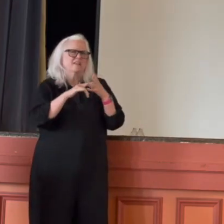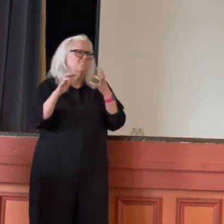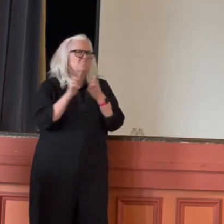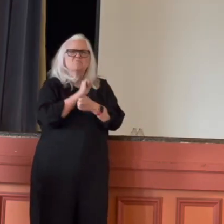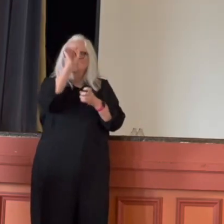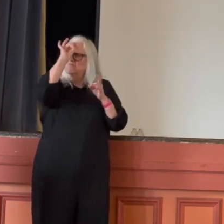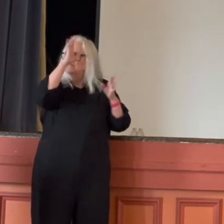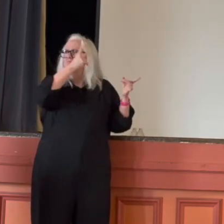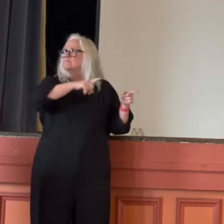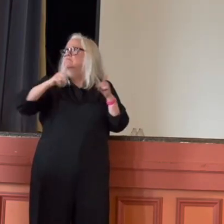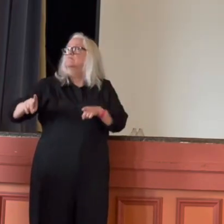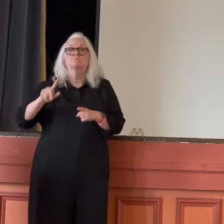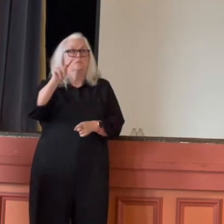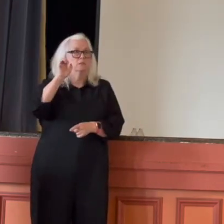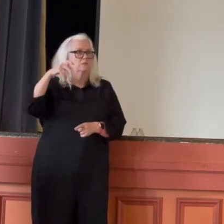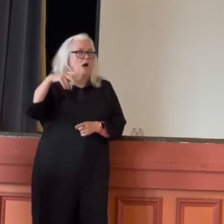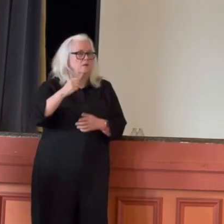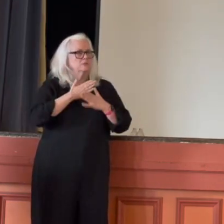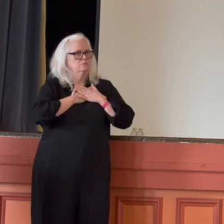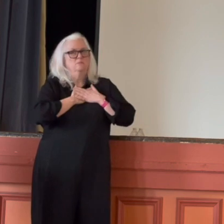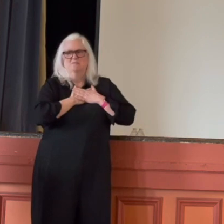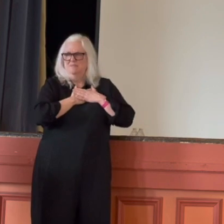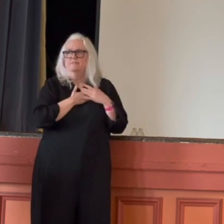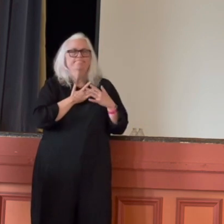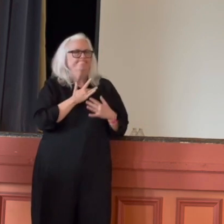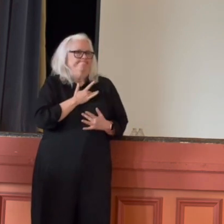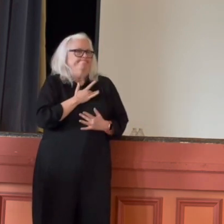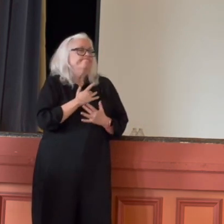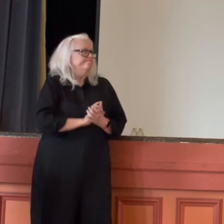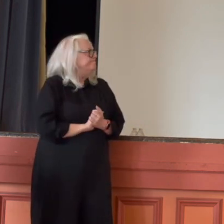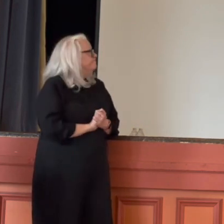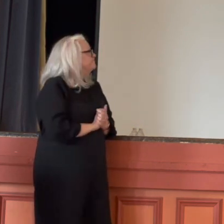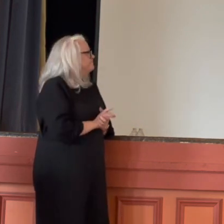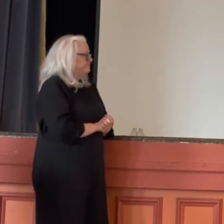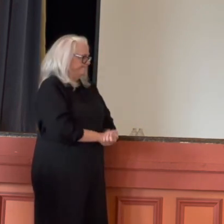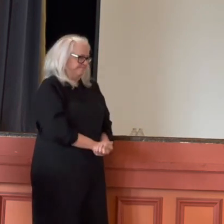Tops. Their memories live on in our hearts.